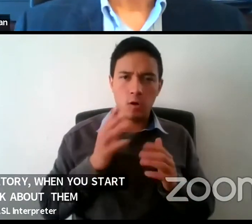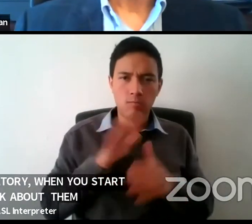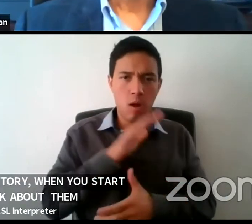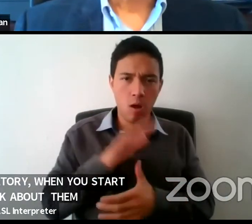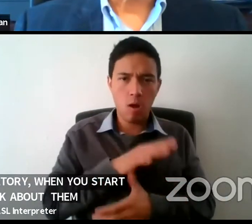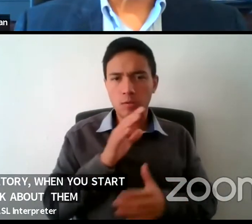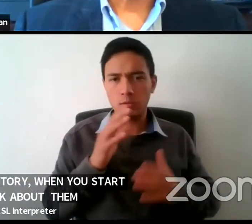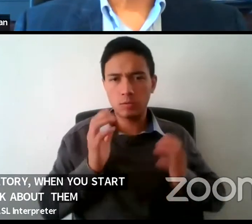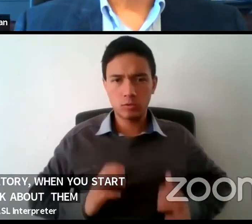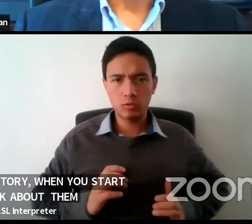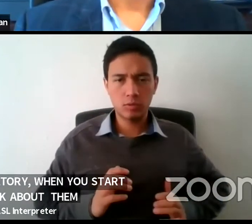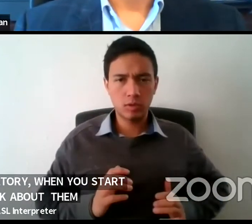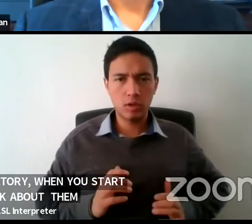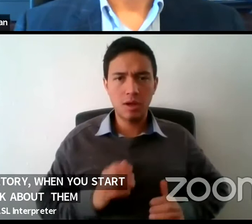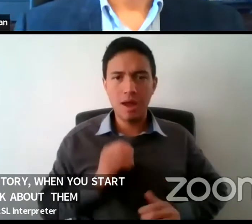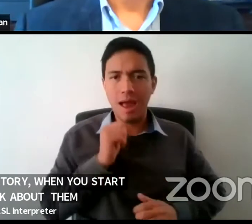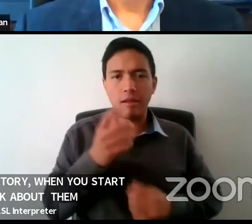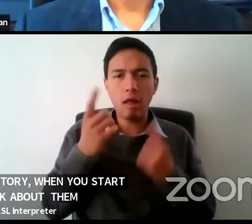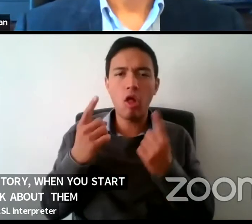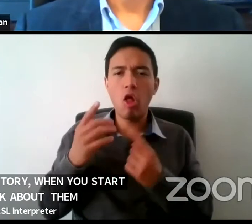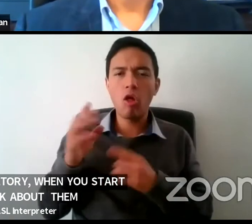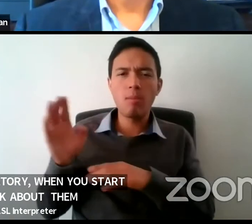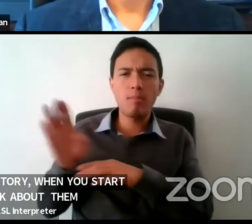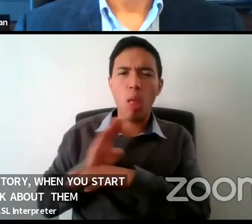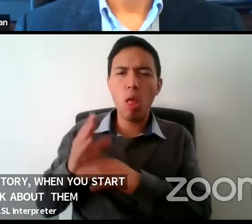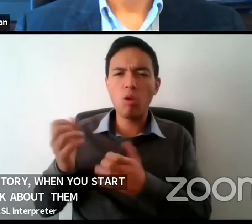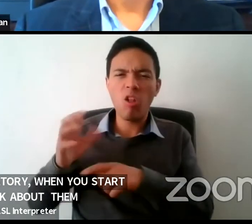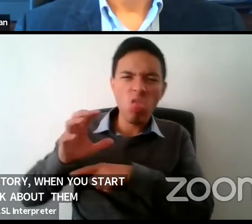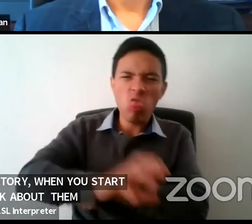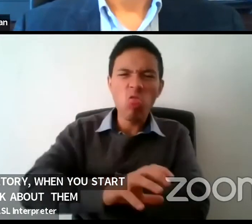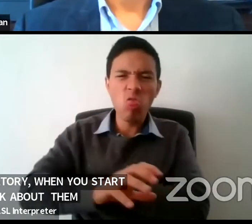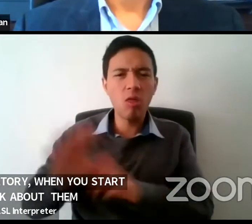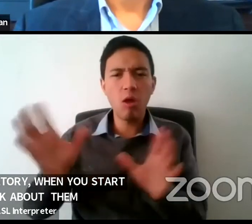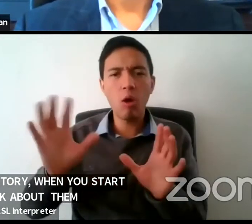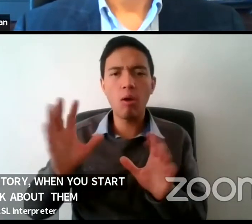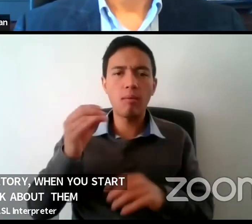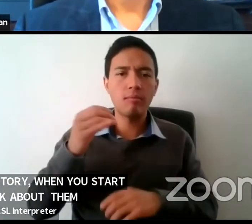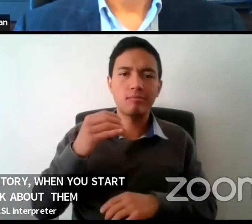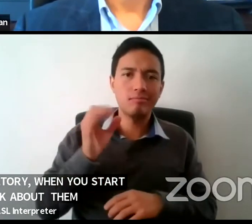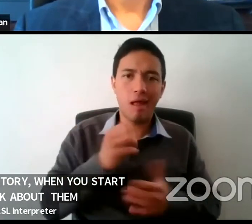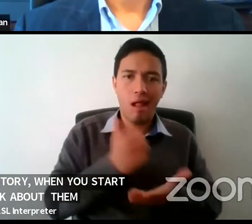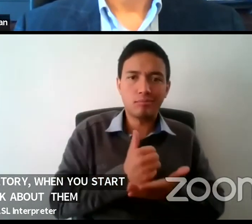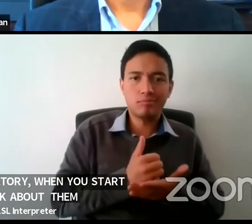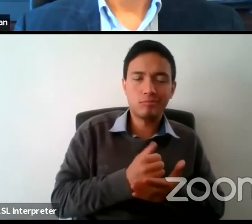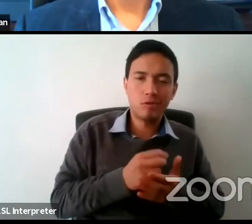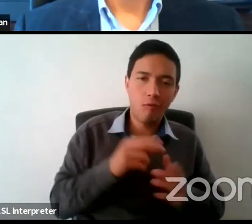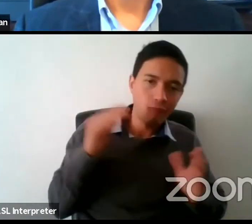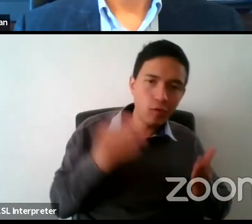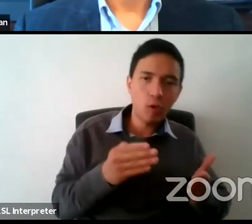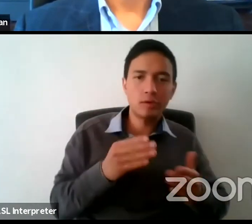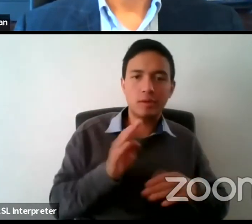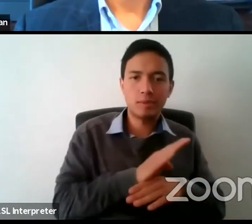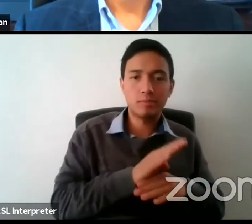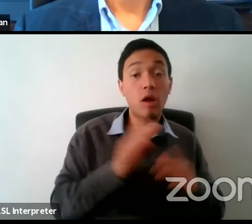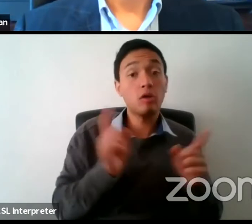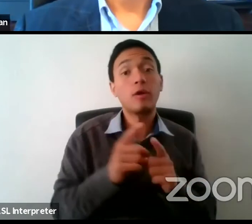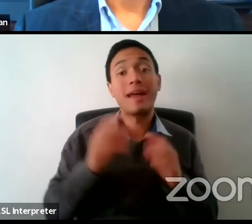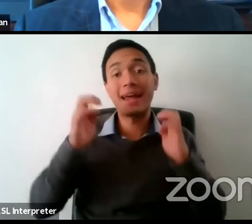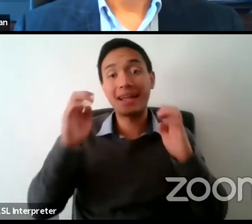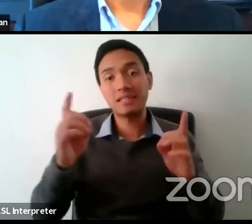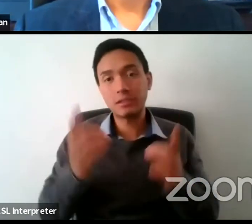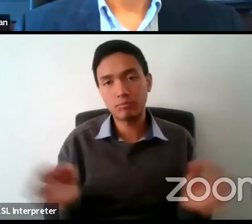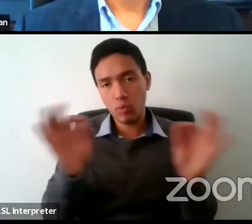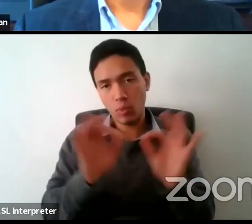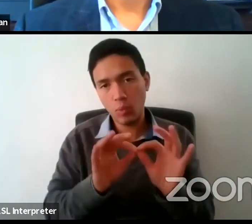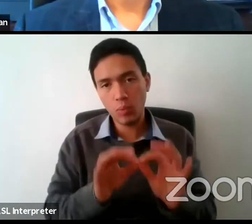try to shove it down their throats, that certainly does help. But I do think the element of education is really important. And again,